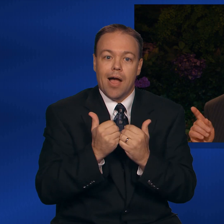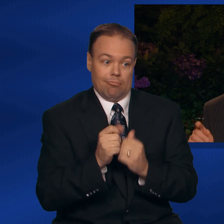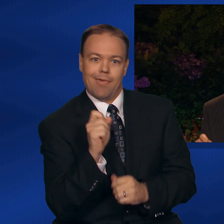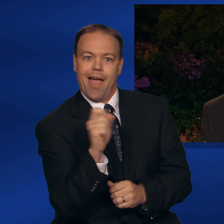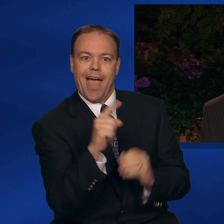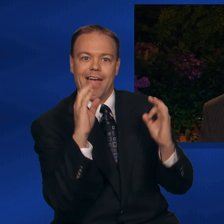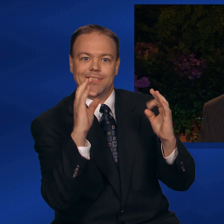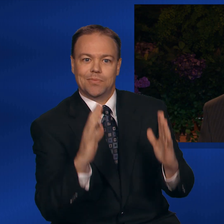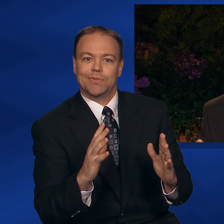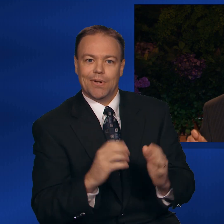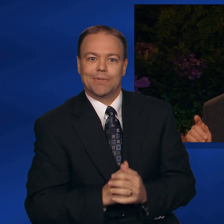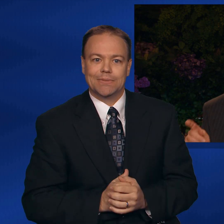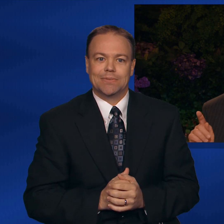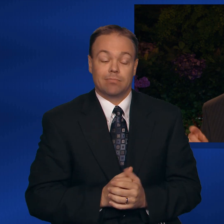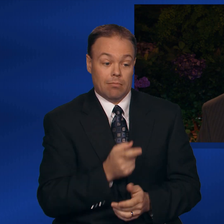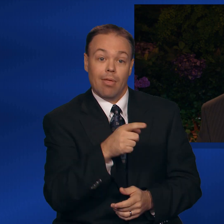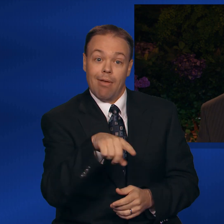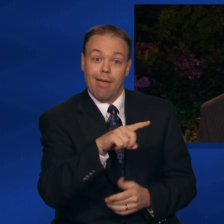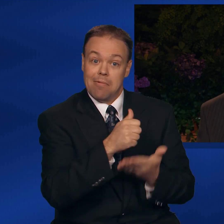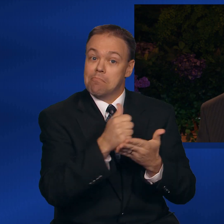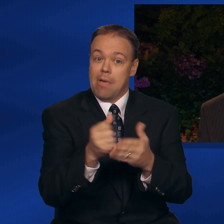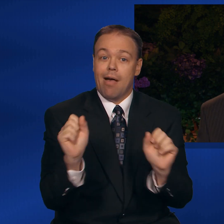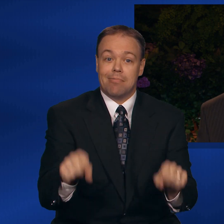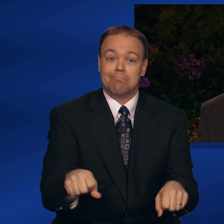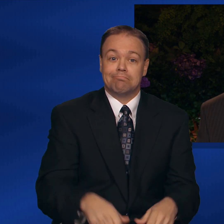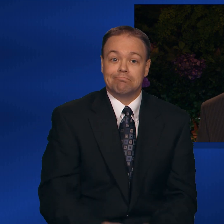Ask the missionaries. They can help you.